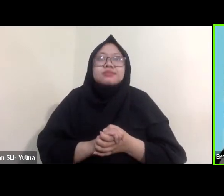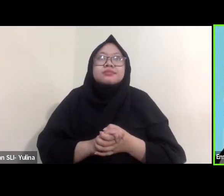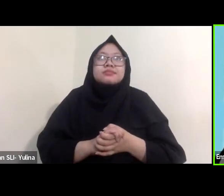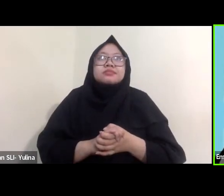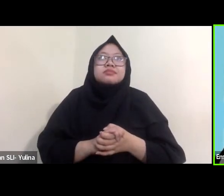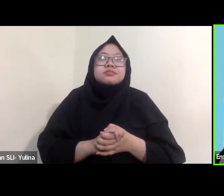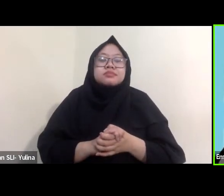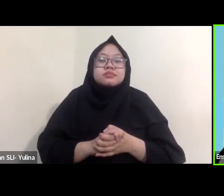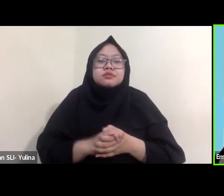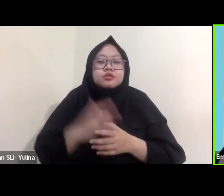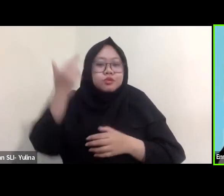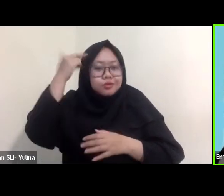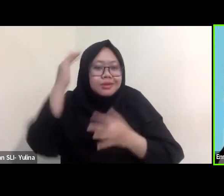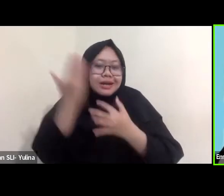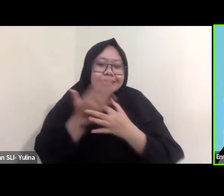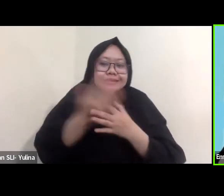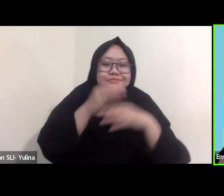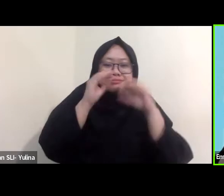inclusive education. So